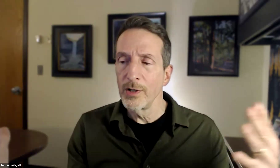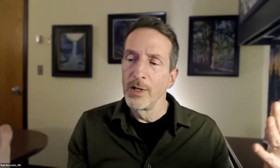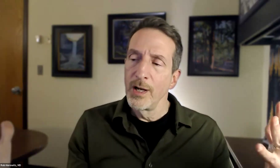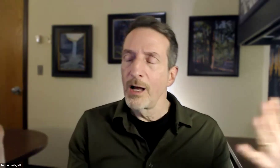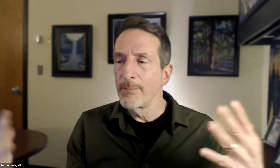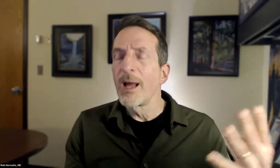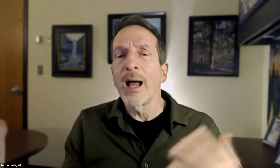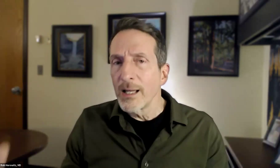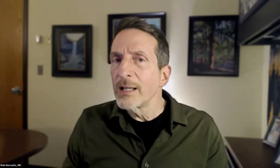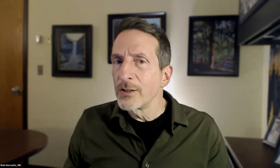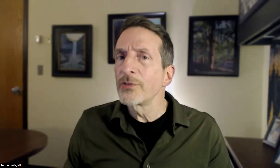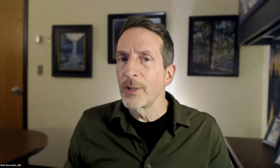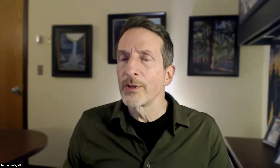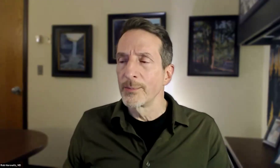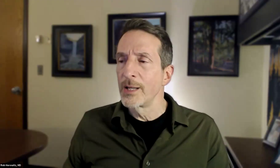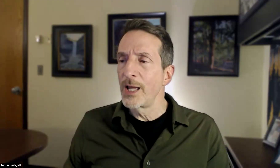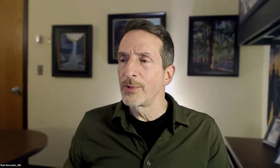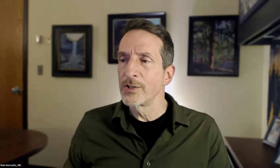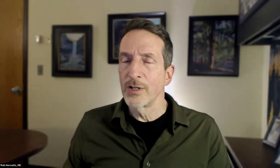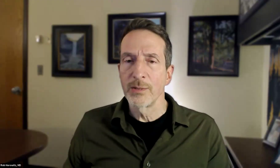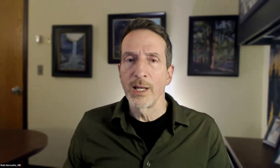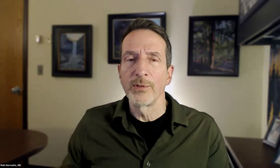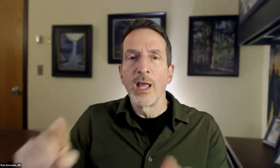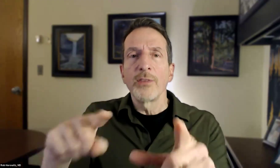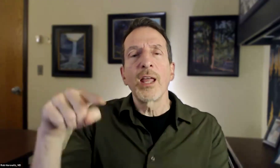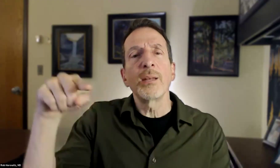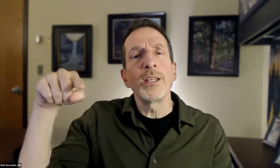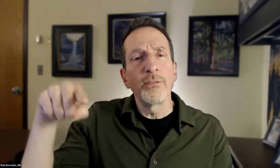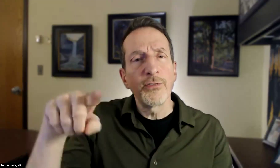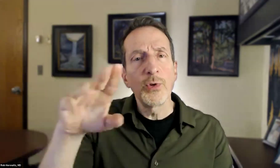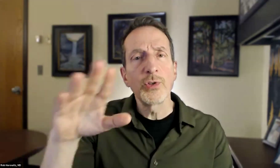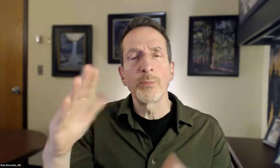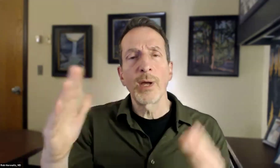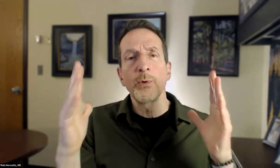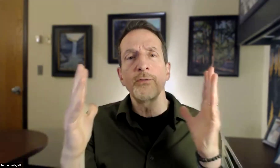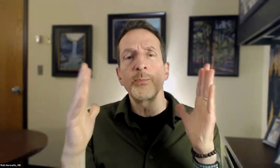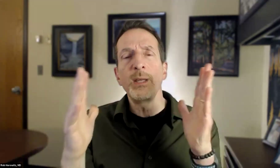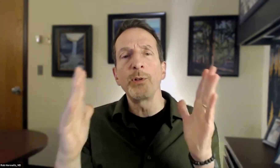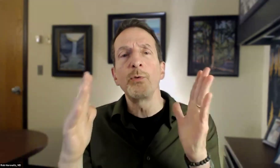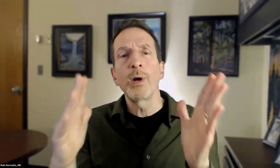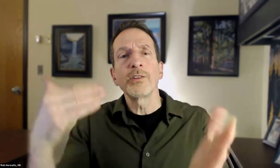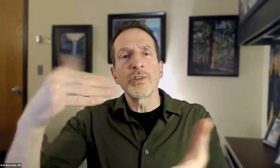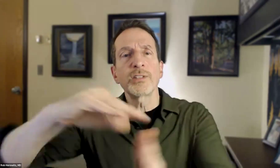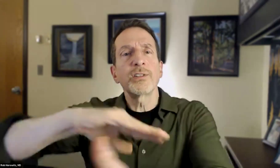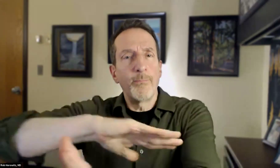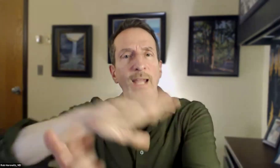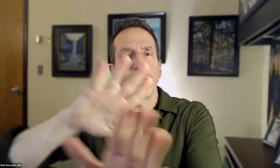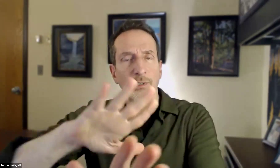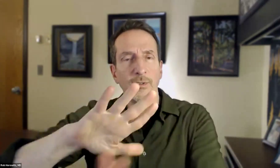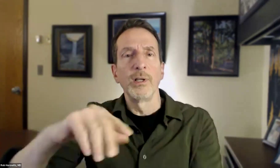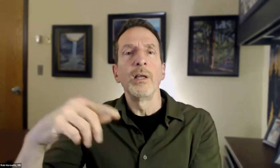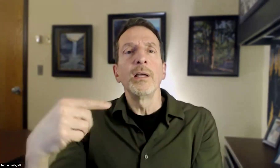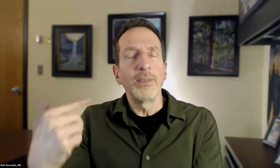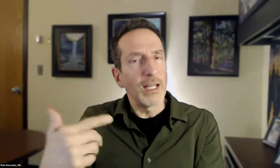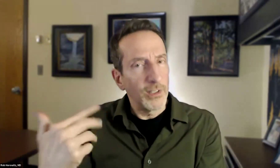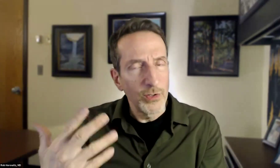but I know some of them, and I'm happy to share some names. The ketamine infusion, by the way, for people who want just the